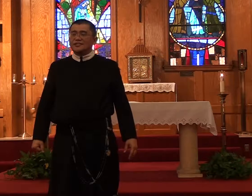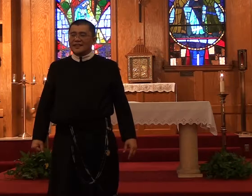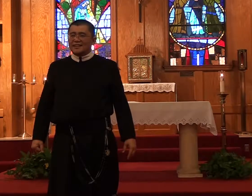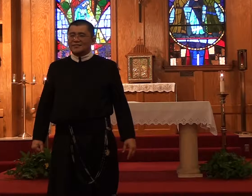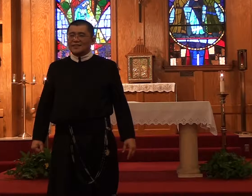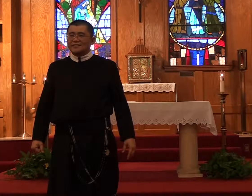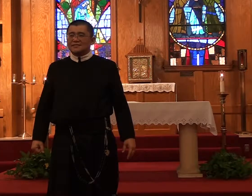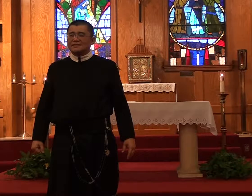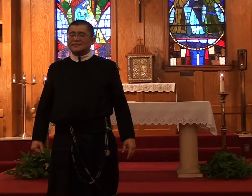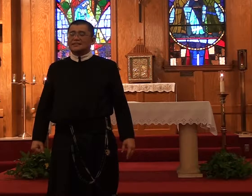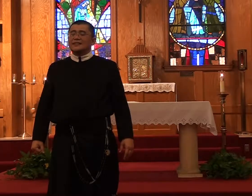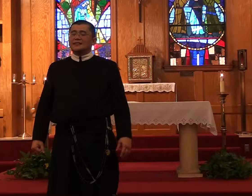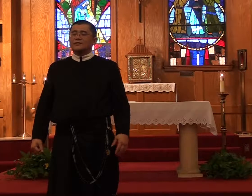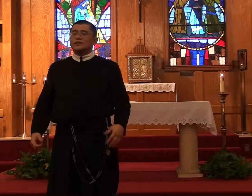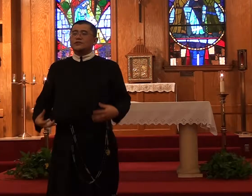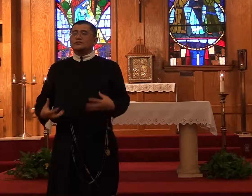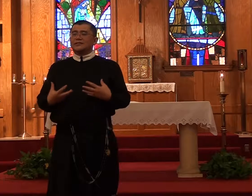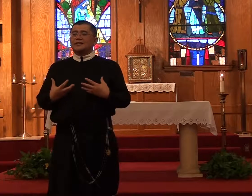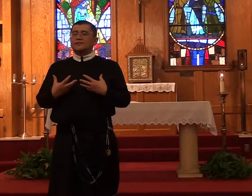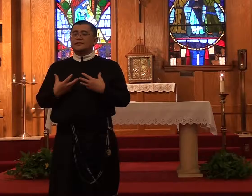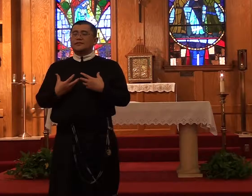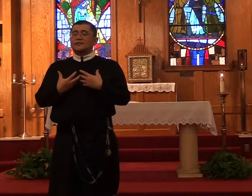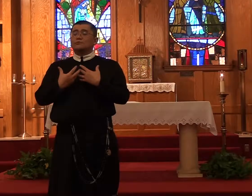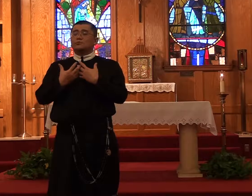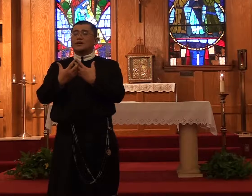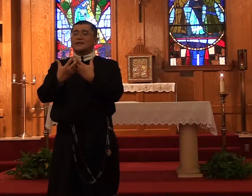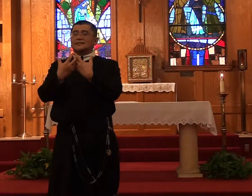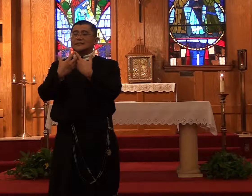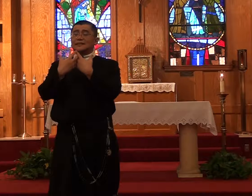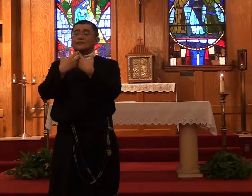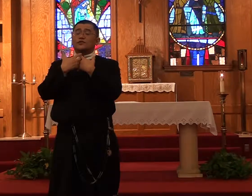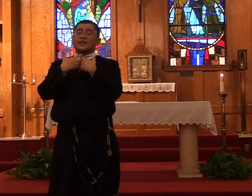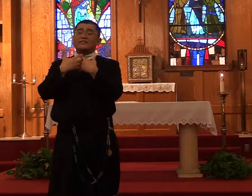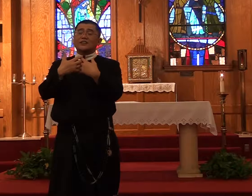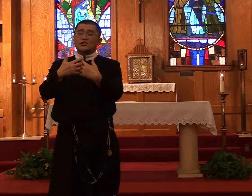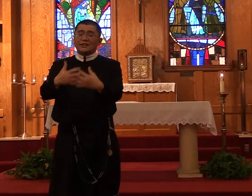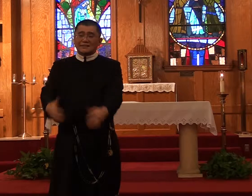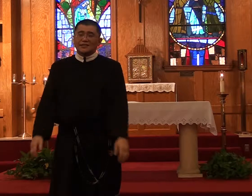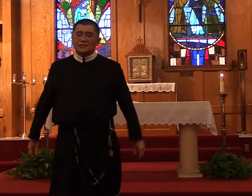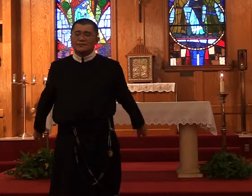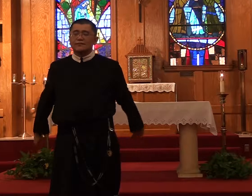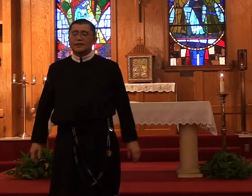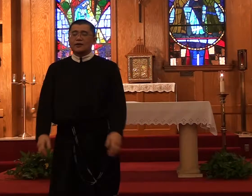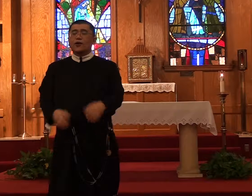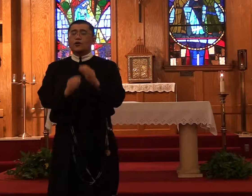again because this is, we use the name of the Lord in praise and for evangelization. Oh,